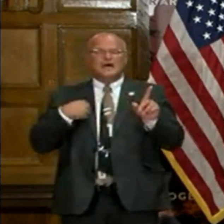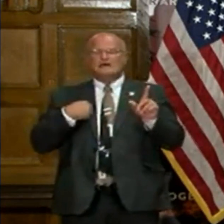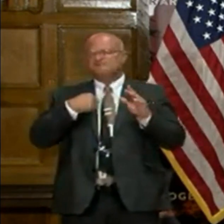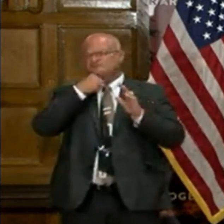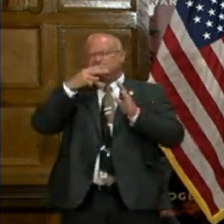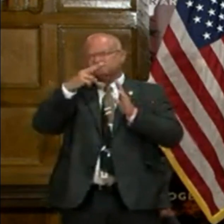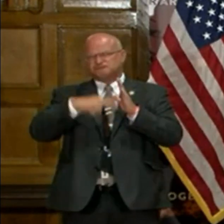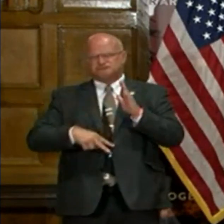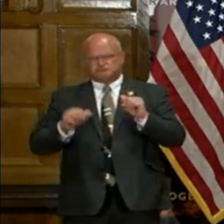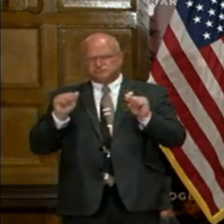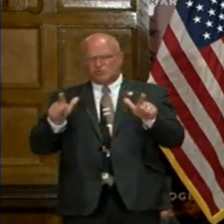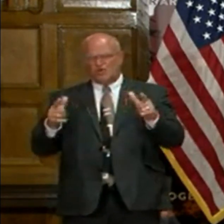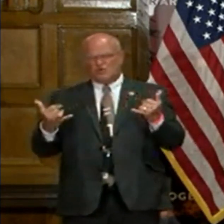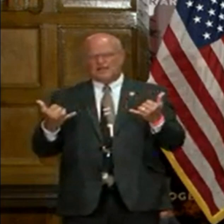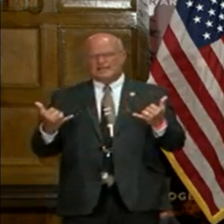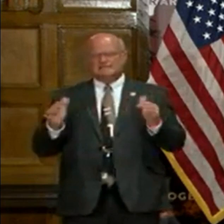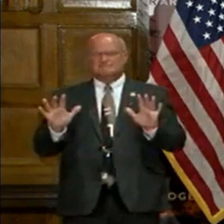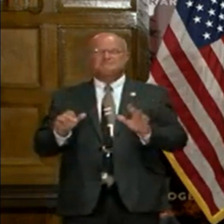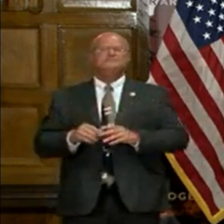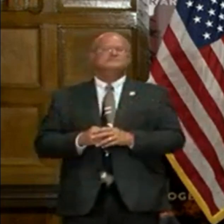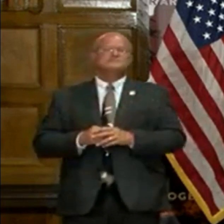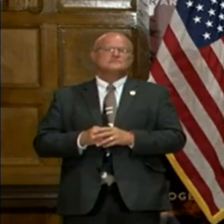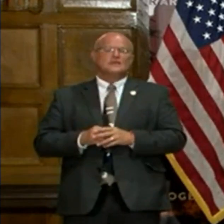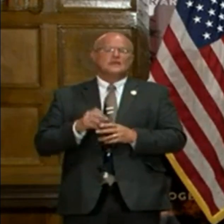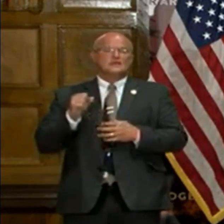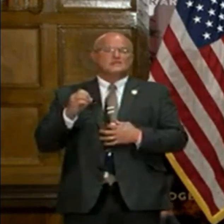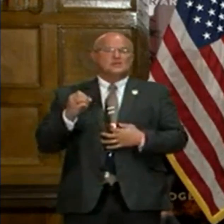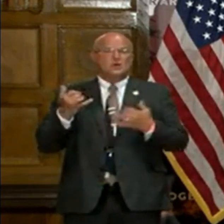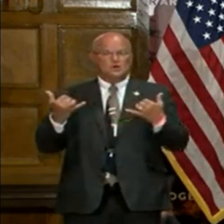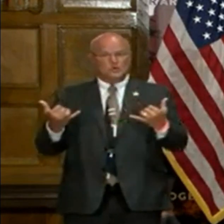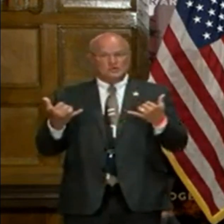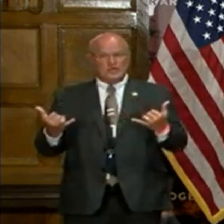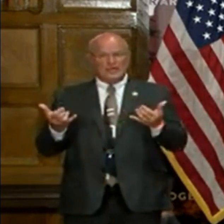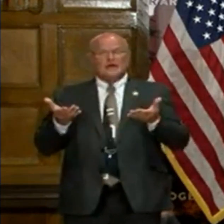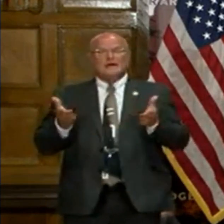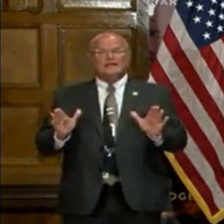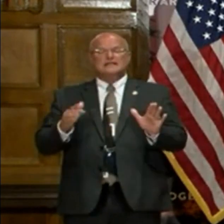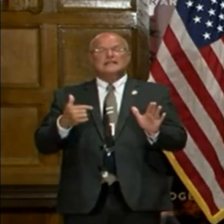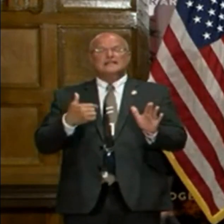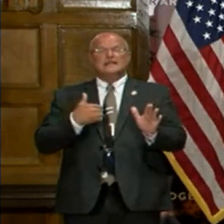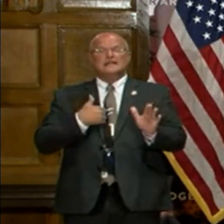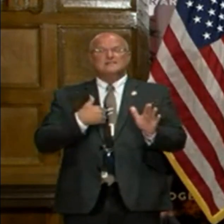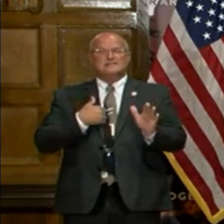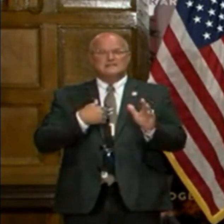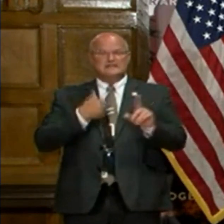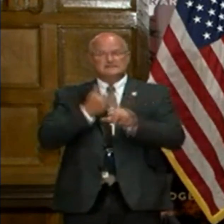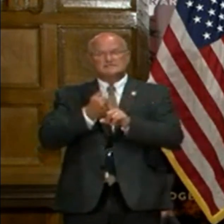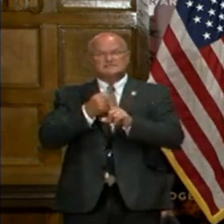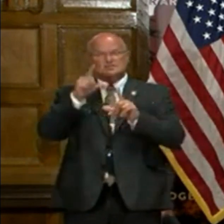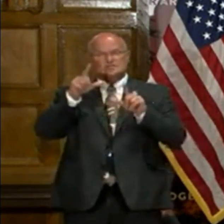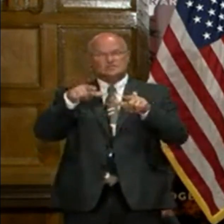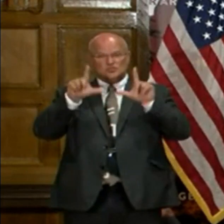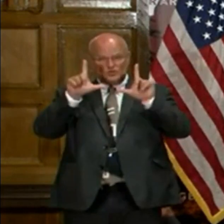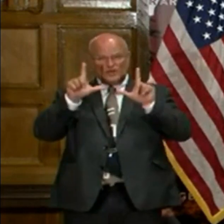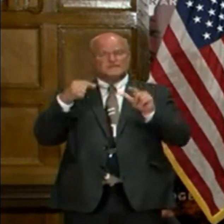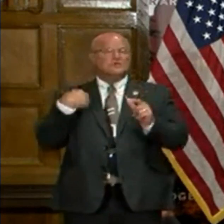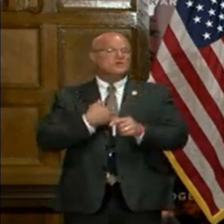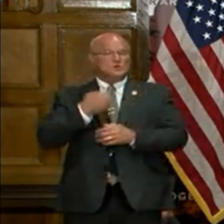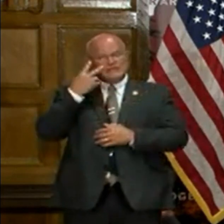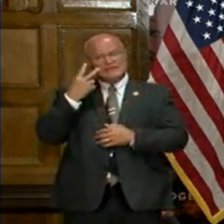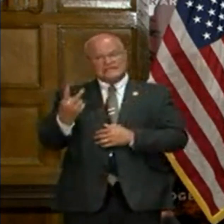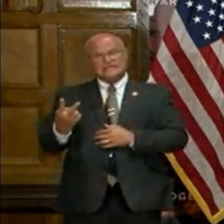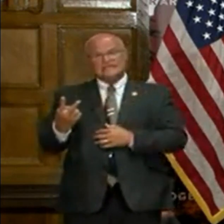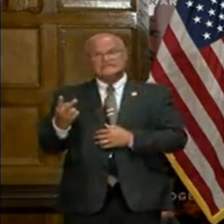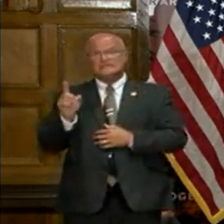able to read those today. And so with that, let me go to the graphs, and we can